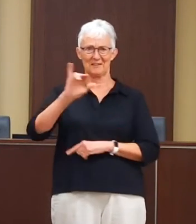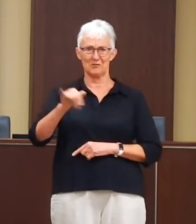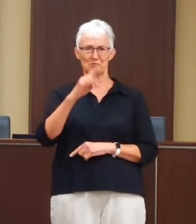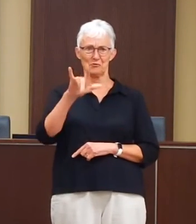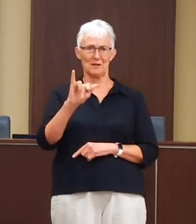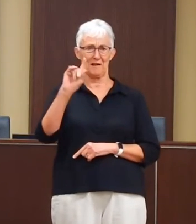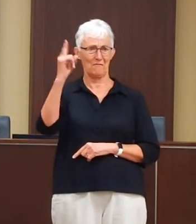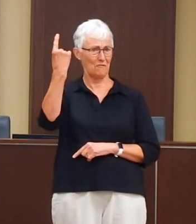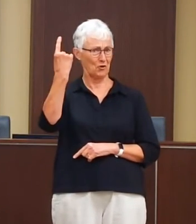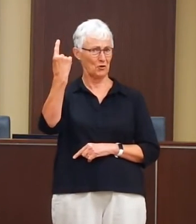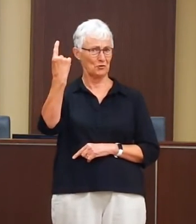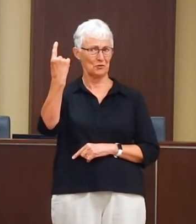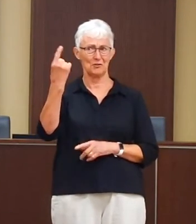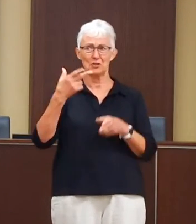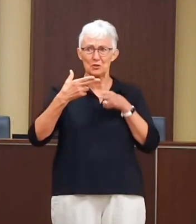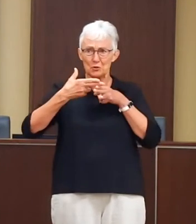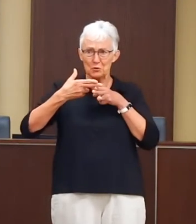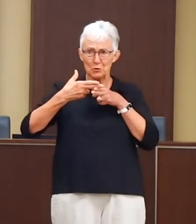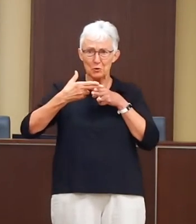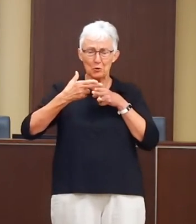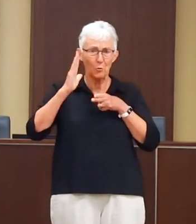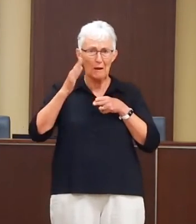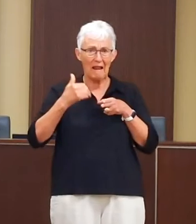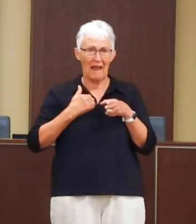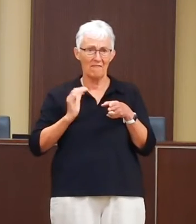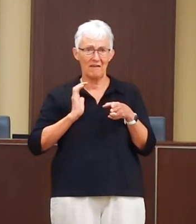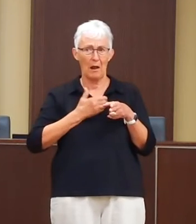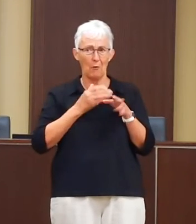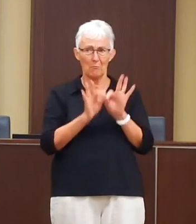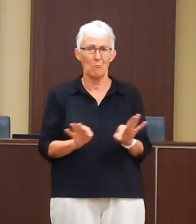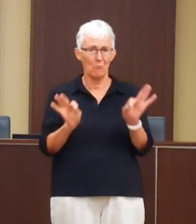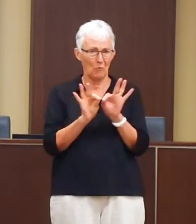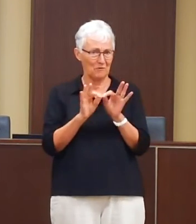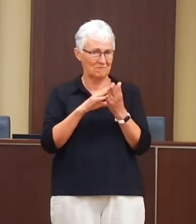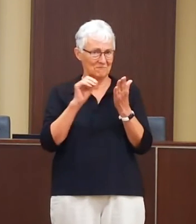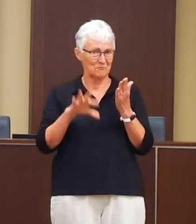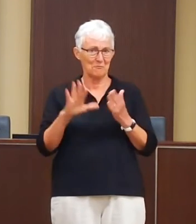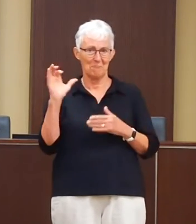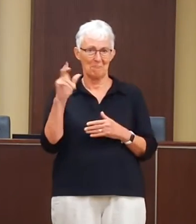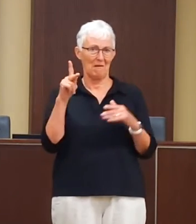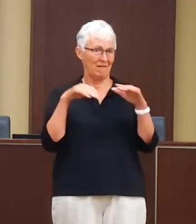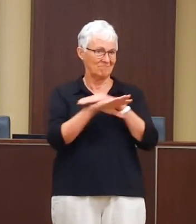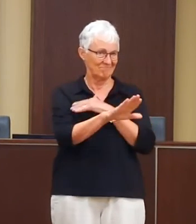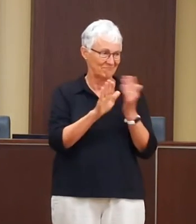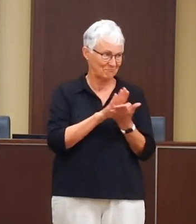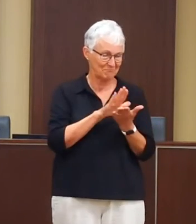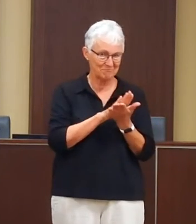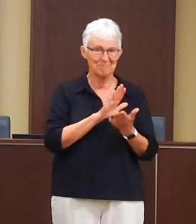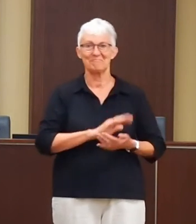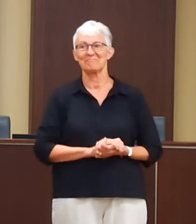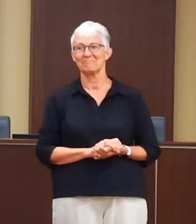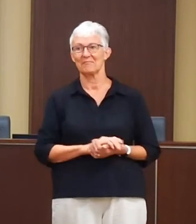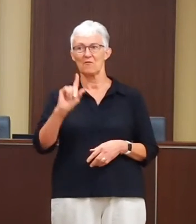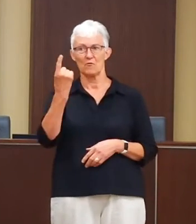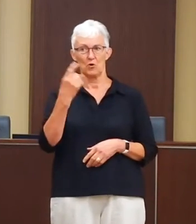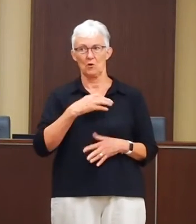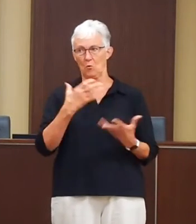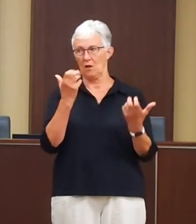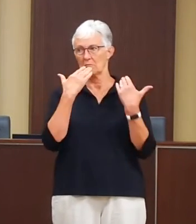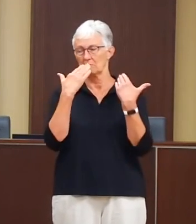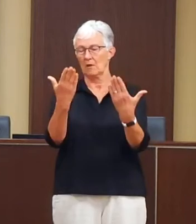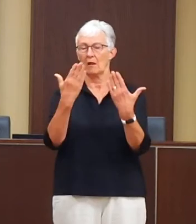our valued students back with us. And I want to start by just saying thank you to the team of folks that I get